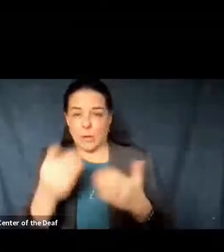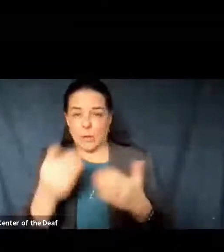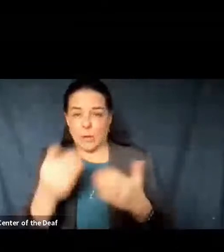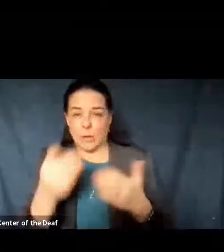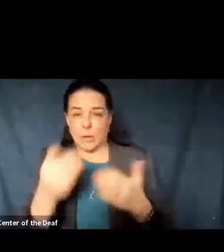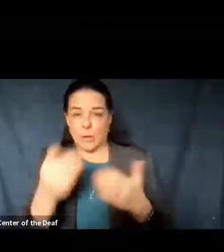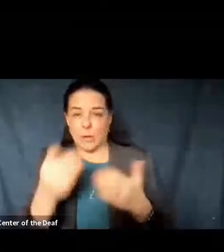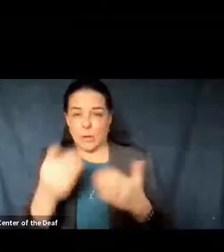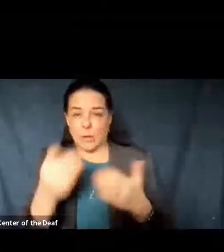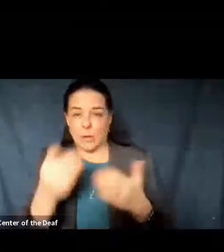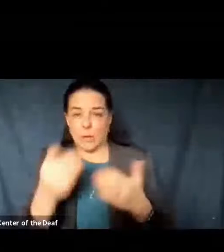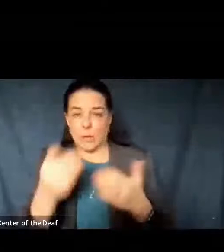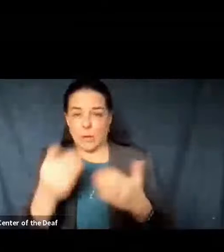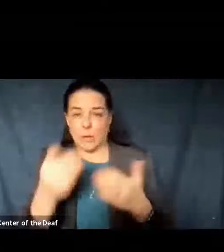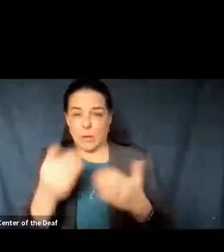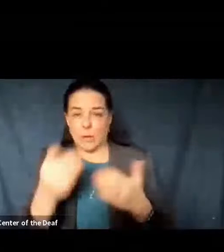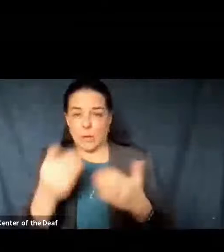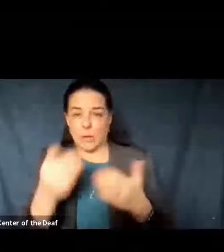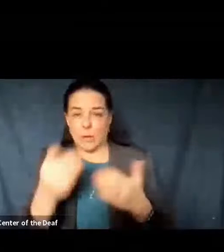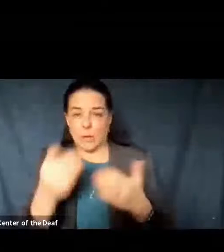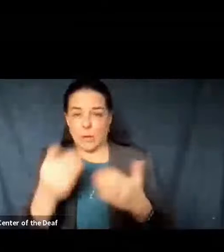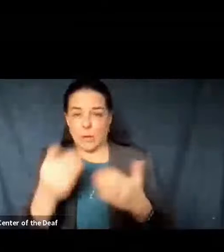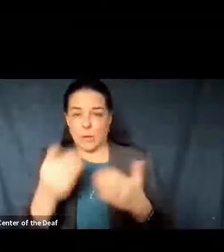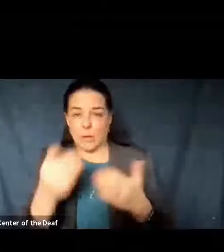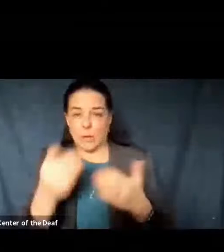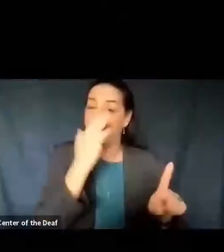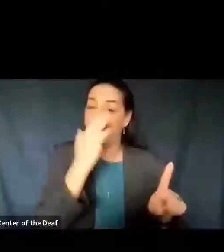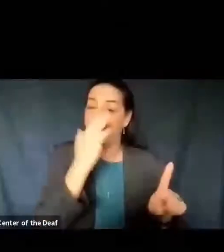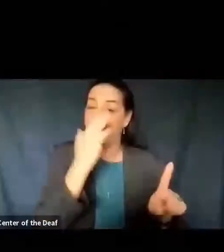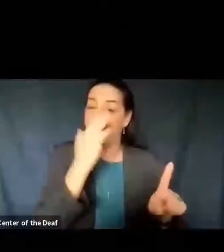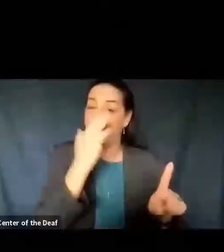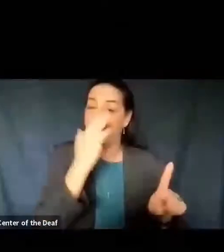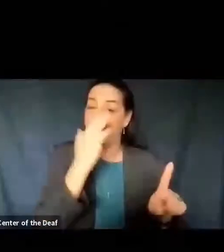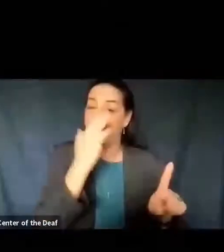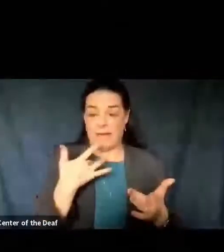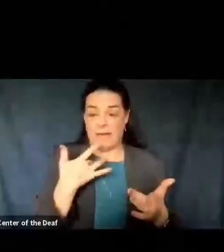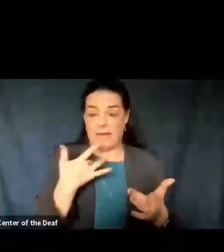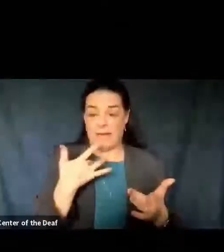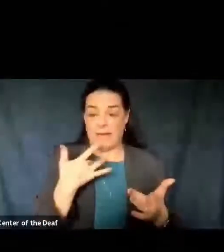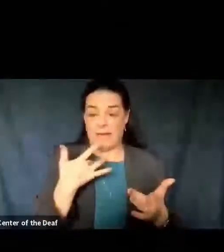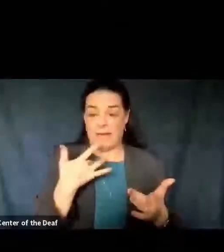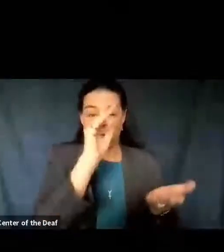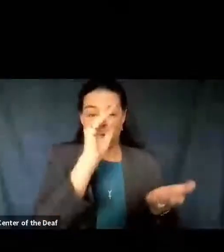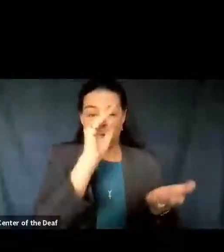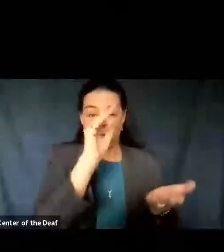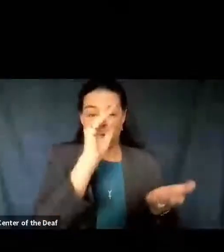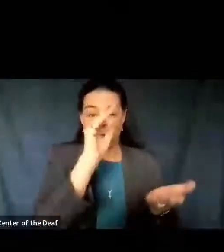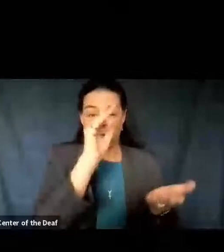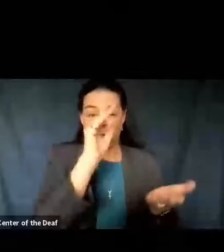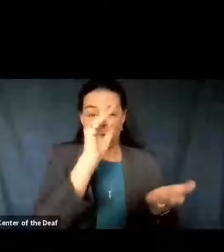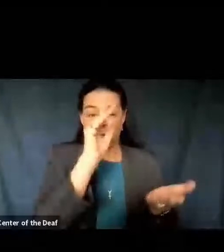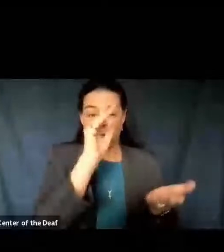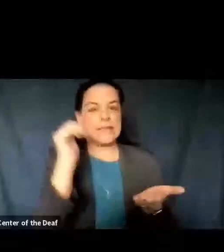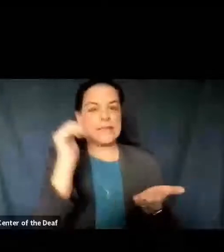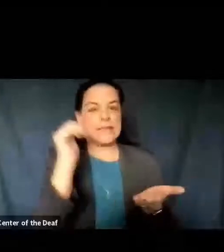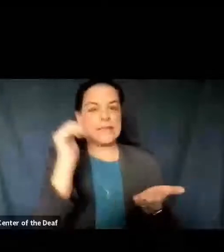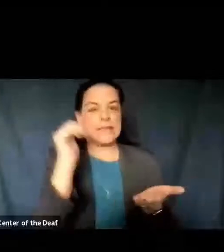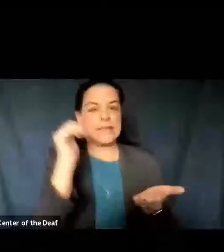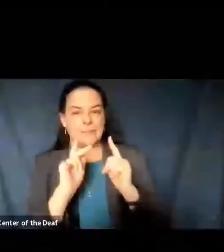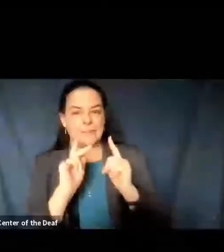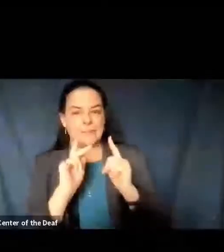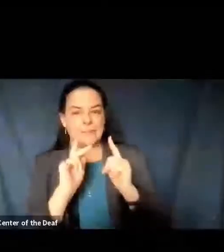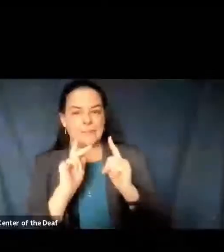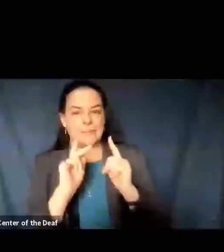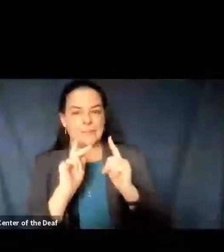that was cautious because we believe that likely just not as many people were getting tested. But the data that we